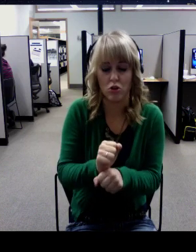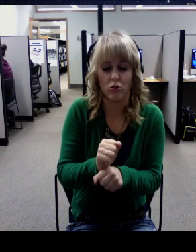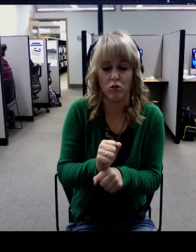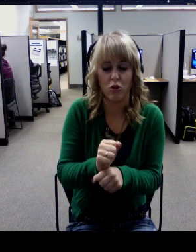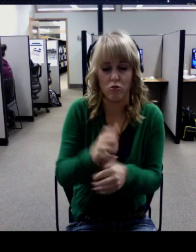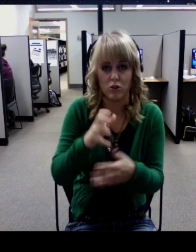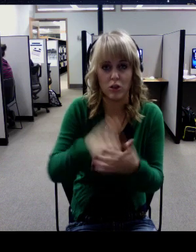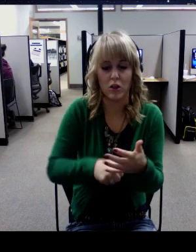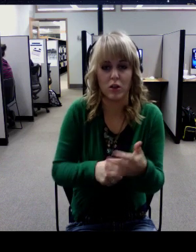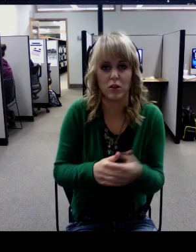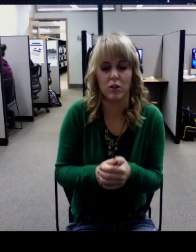expenses.